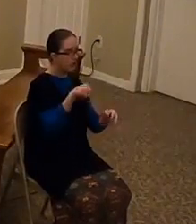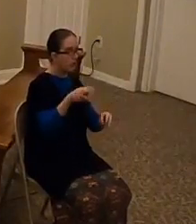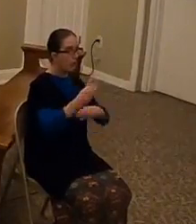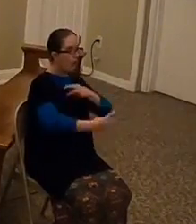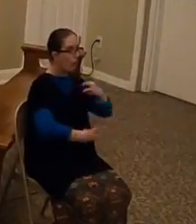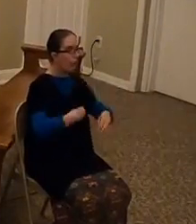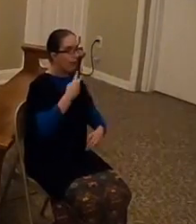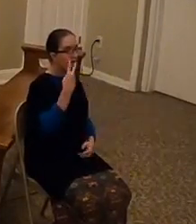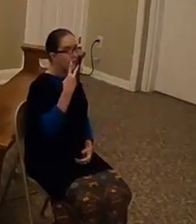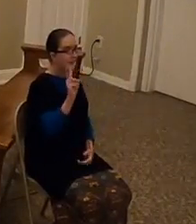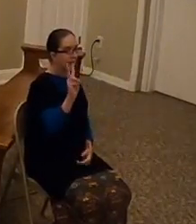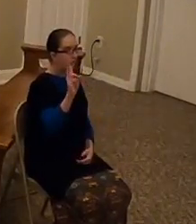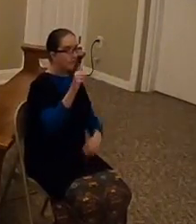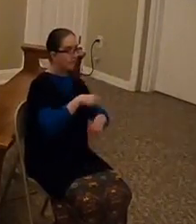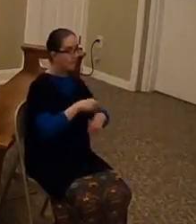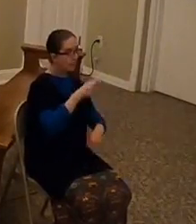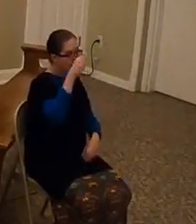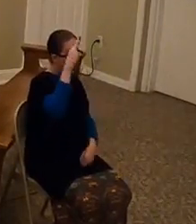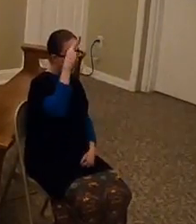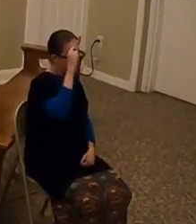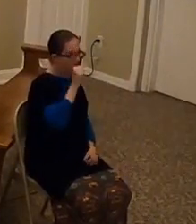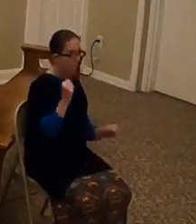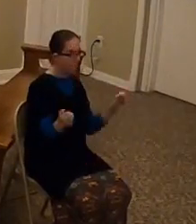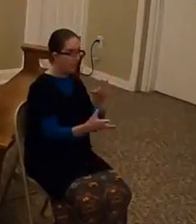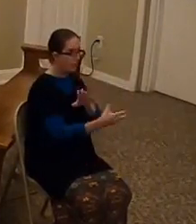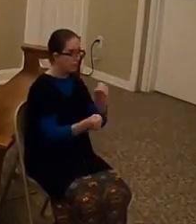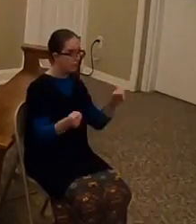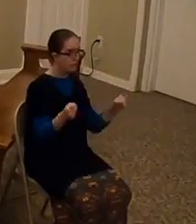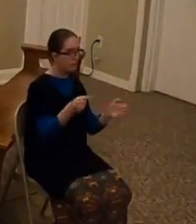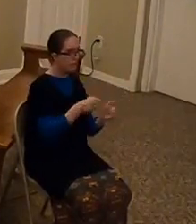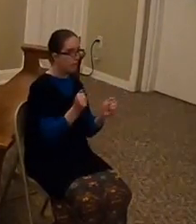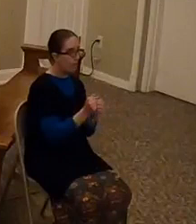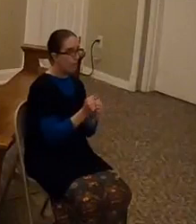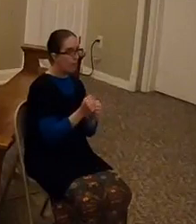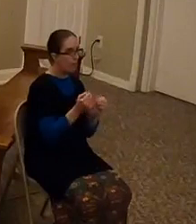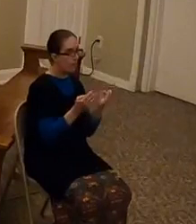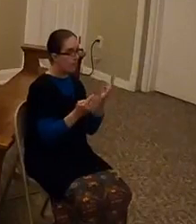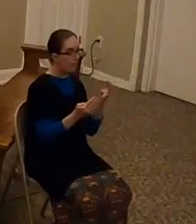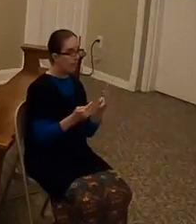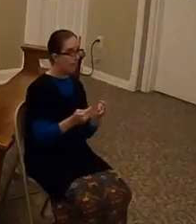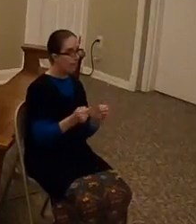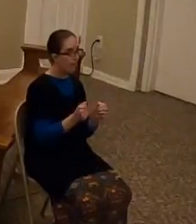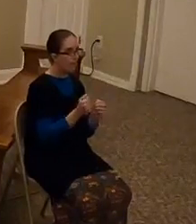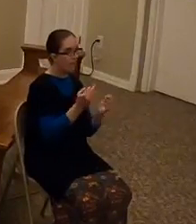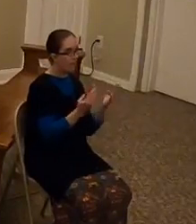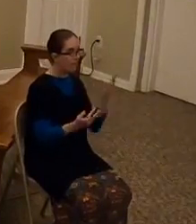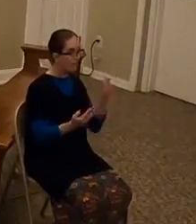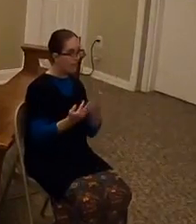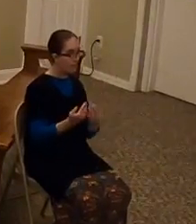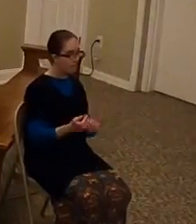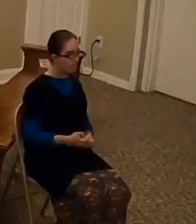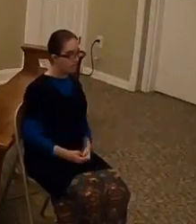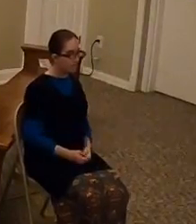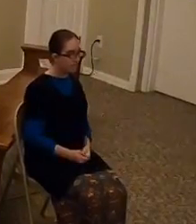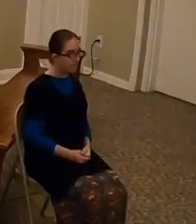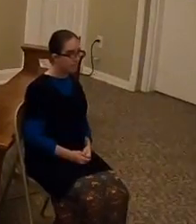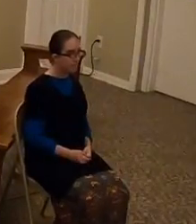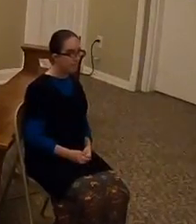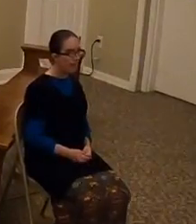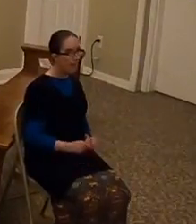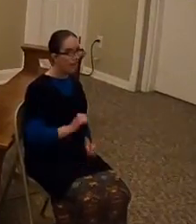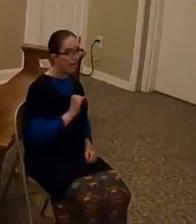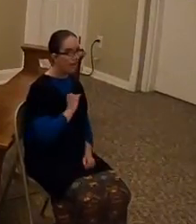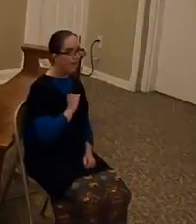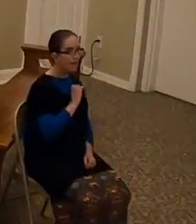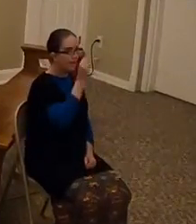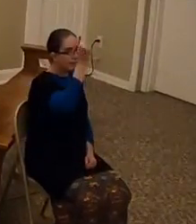time. He's not going to destroy it this time with water. The Bible said next time it's going to be fire. Amen. But